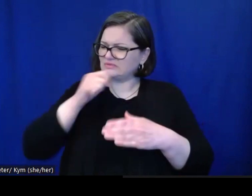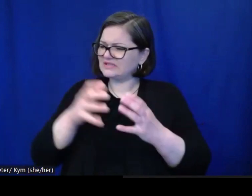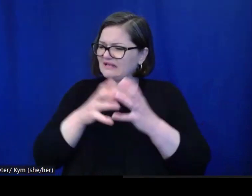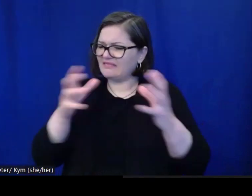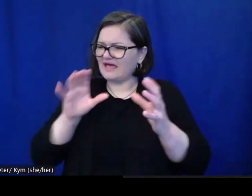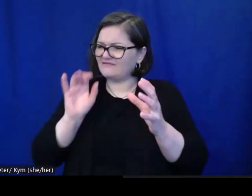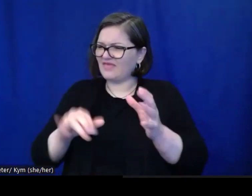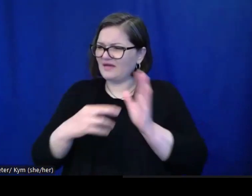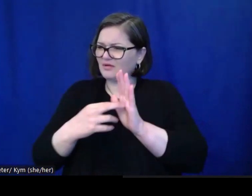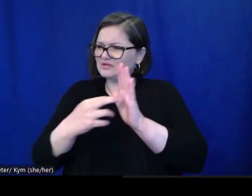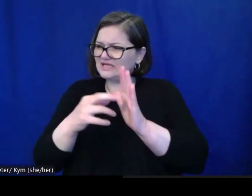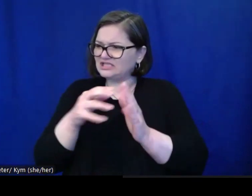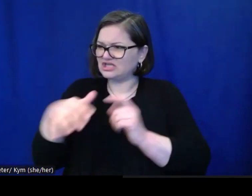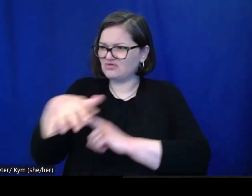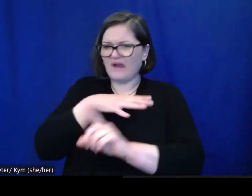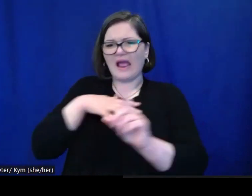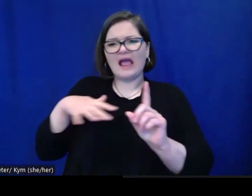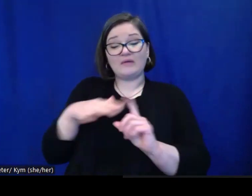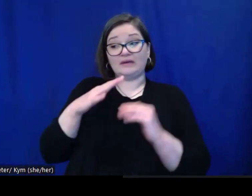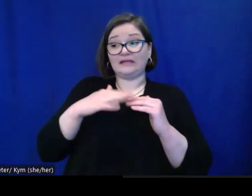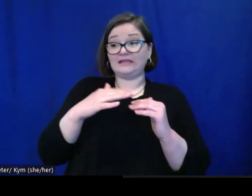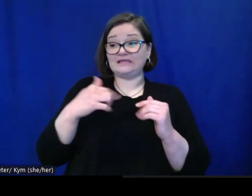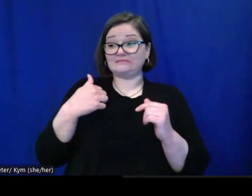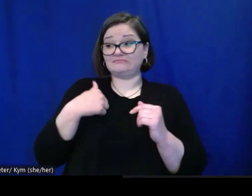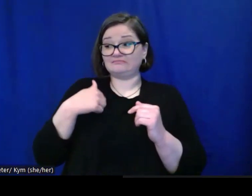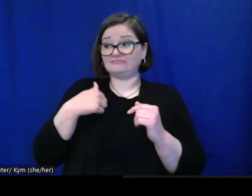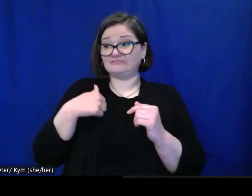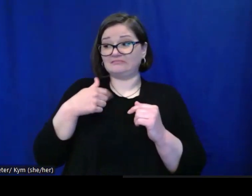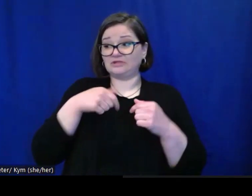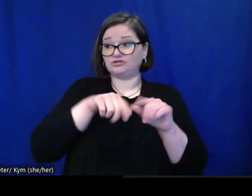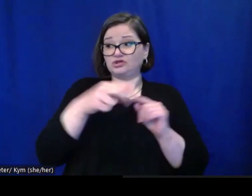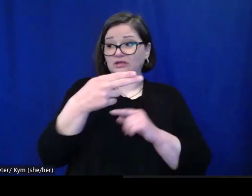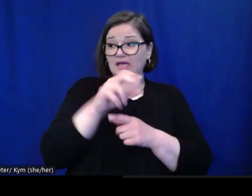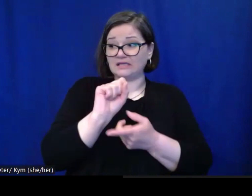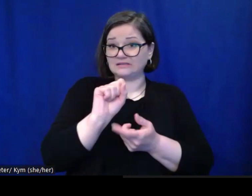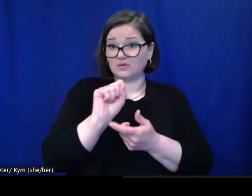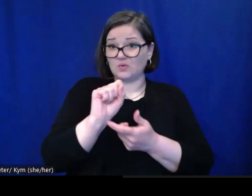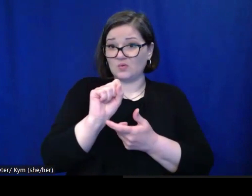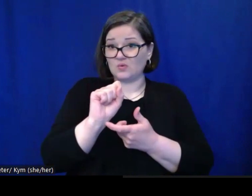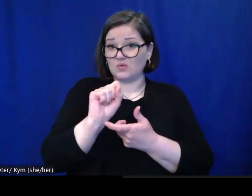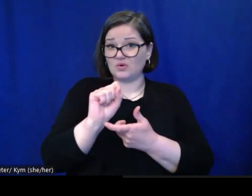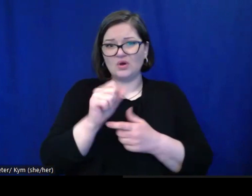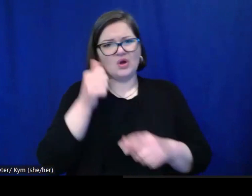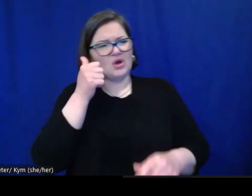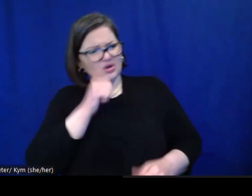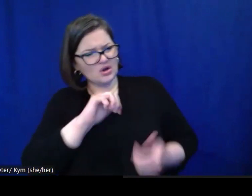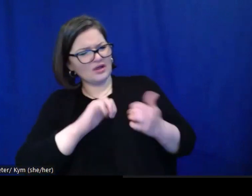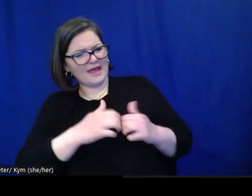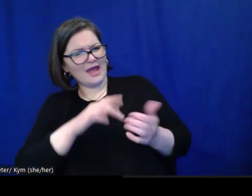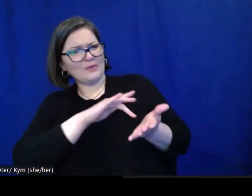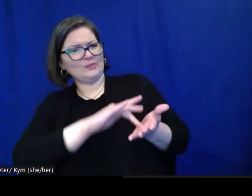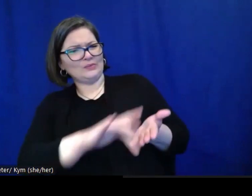at least when I was in high school, oh, how rude. Um,